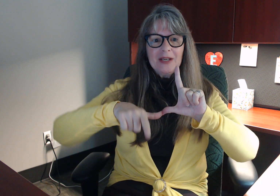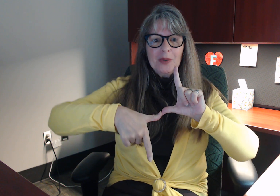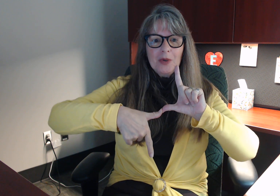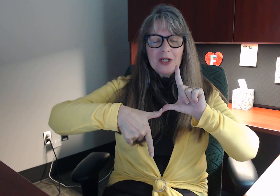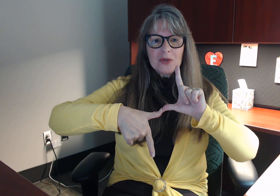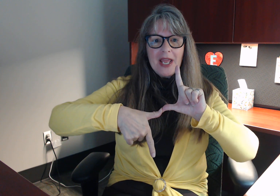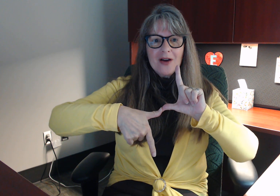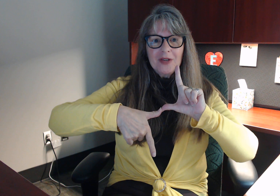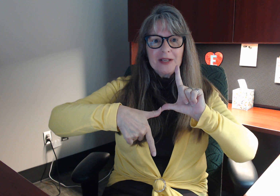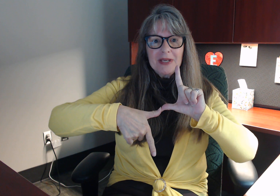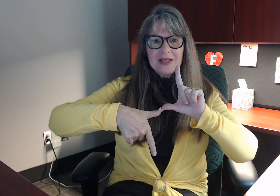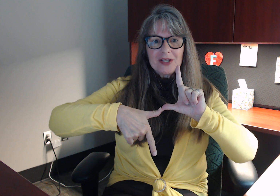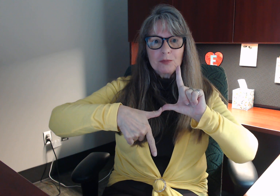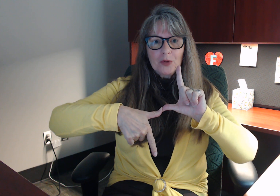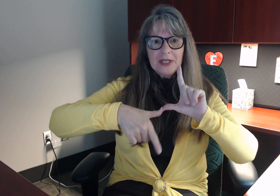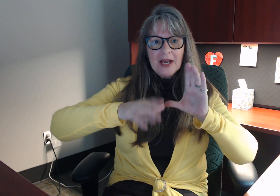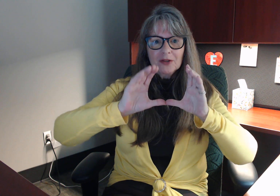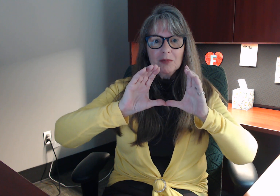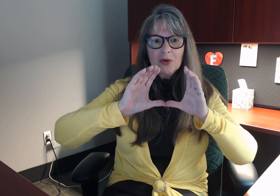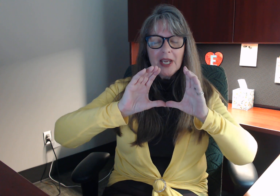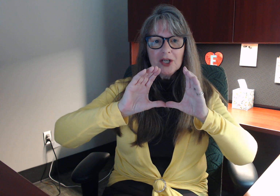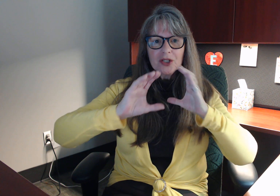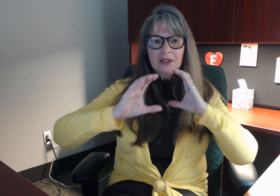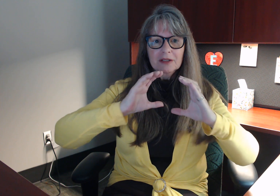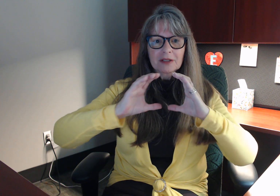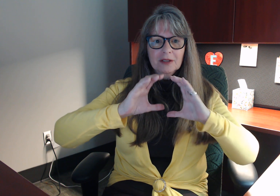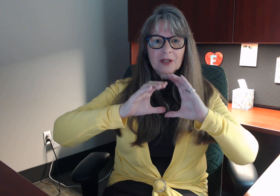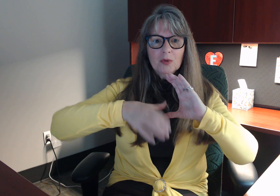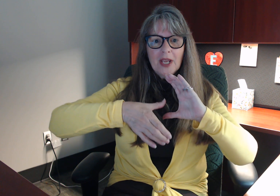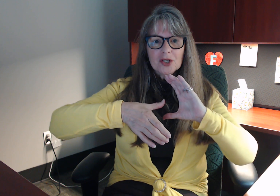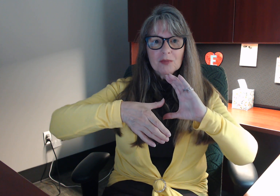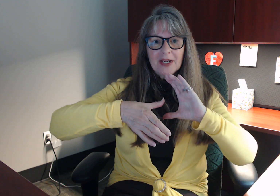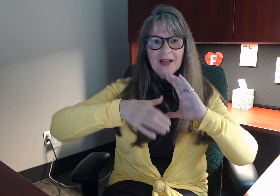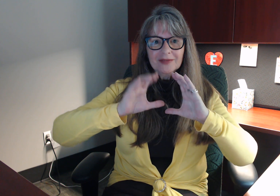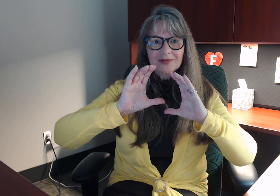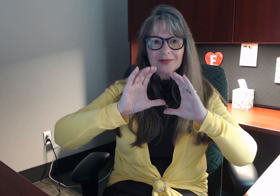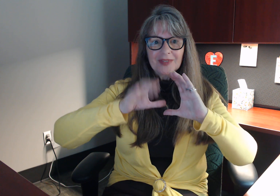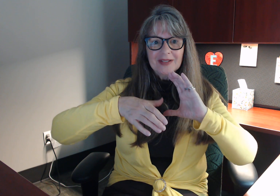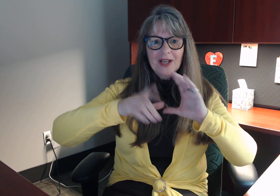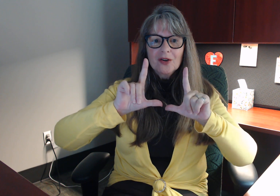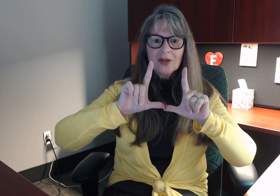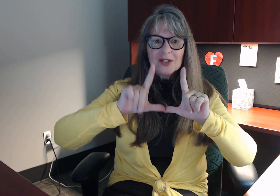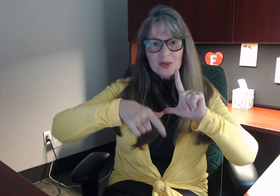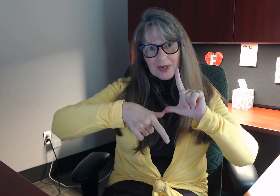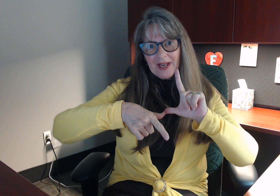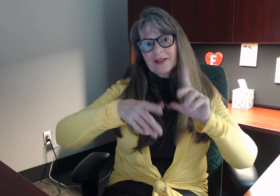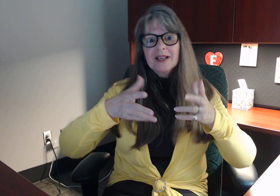one goes down, it means it's broken down. Communication breakdown, right? Your license breakdown.